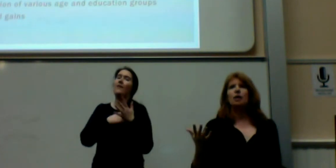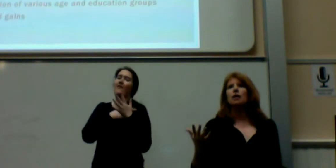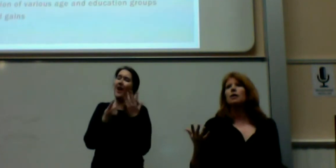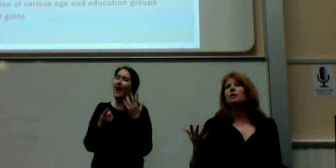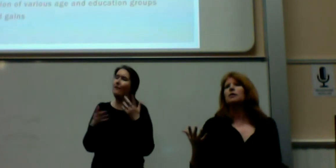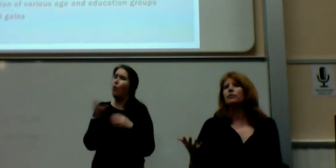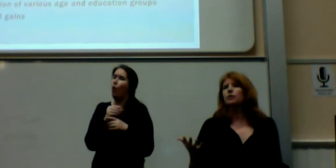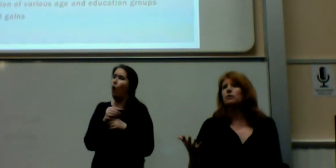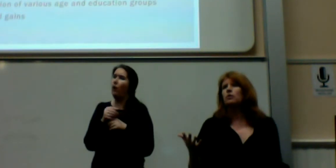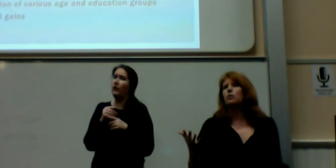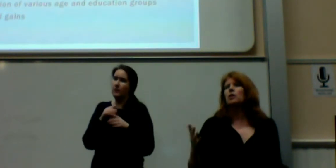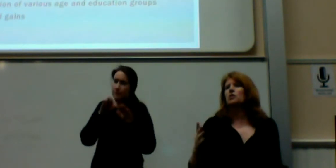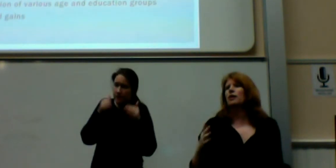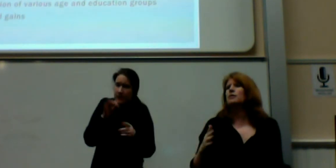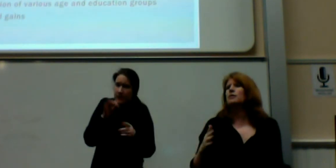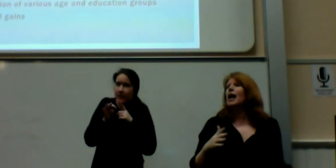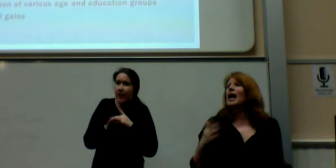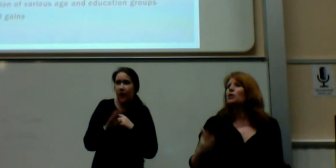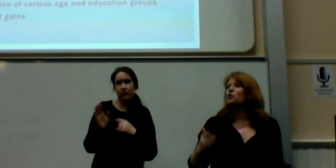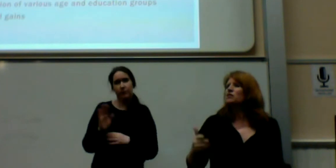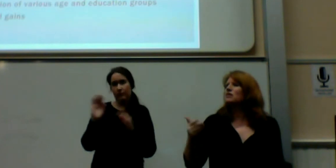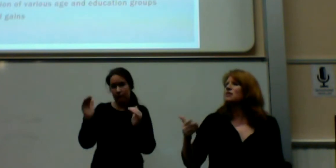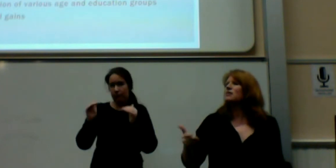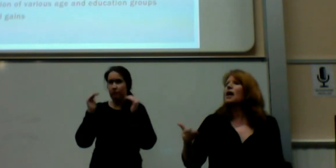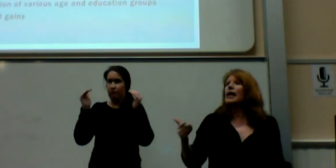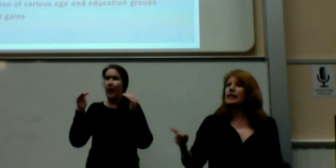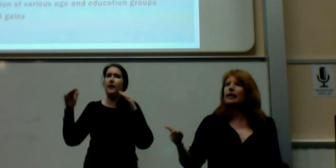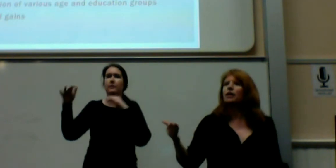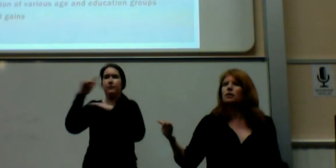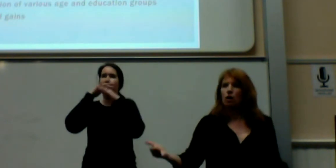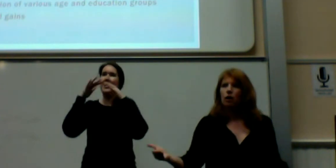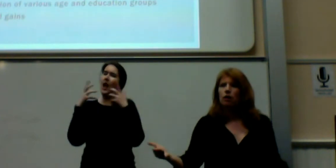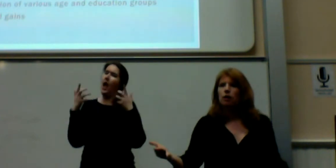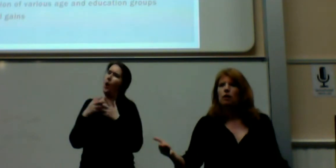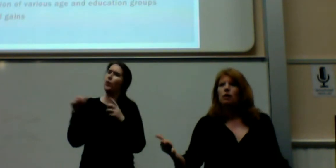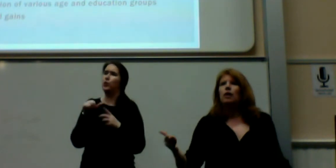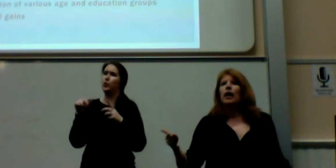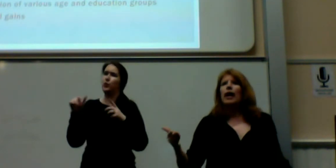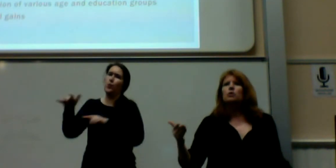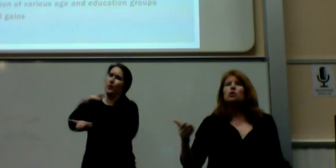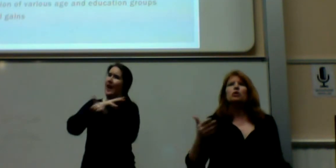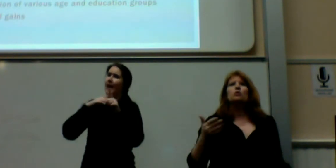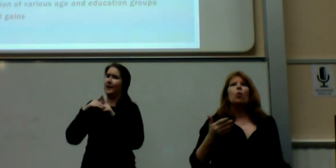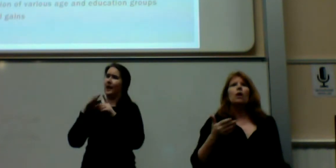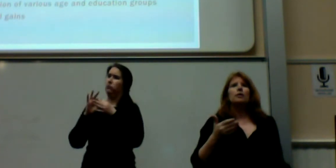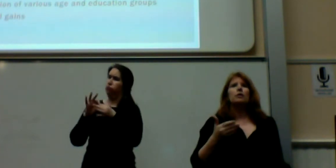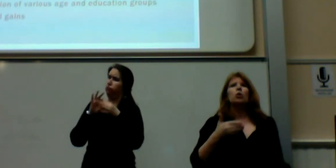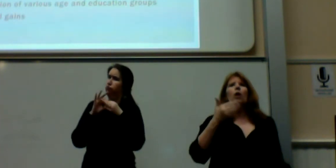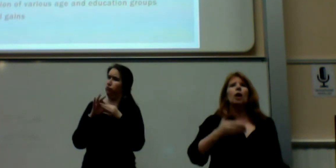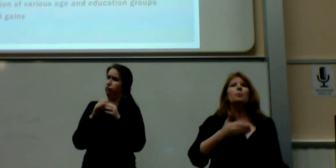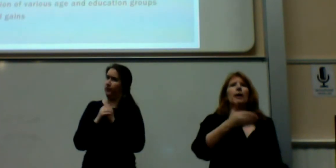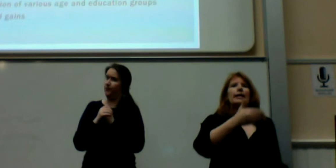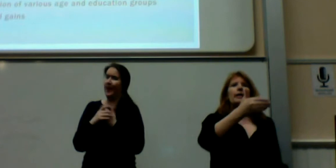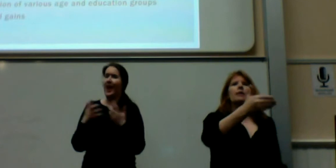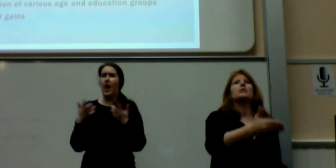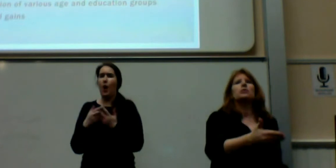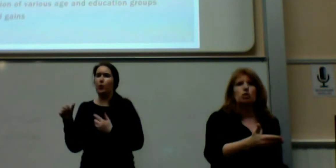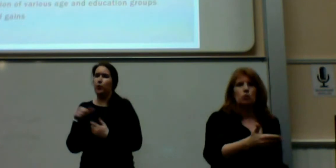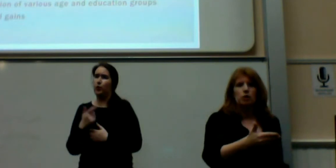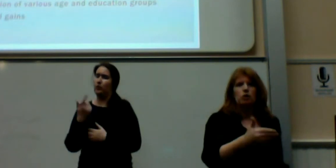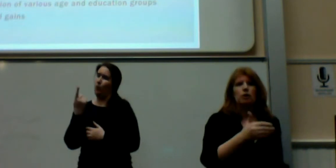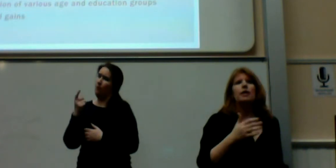morality level. So such as, how should society get along? How should one cooperate in